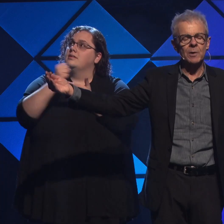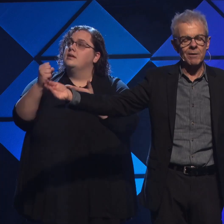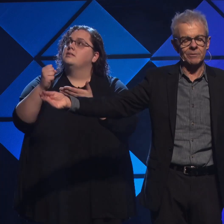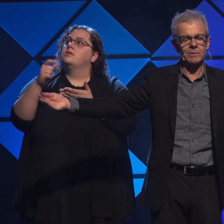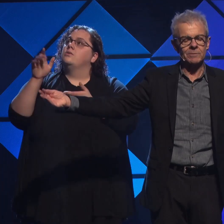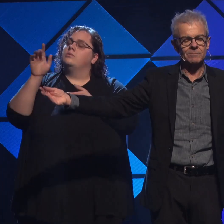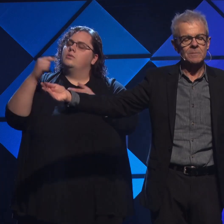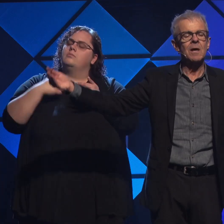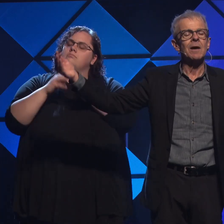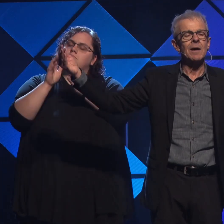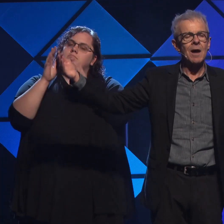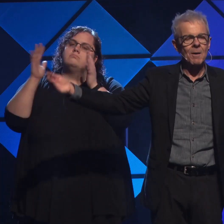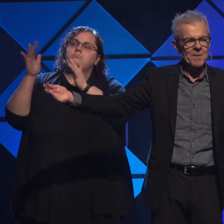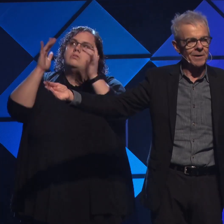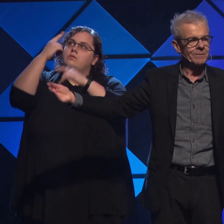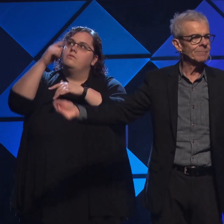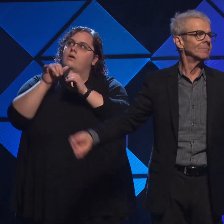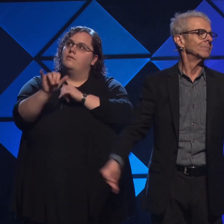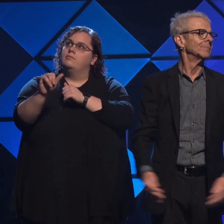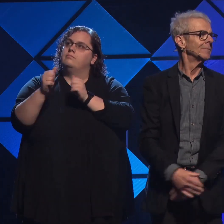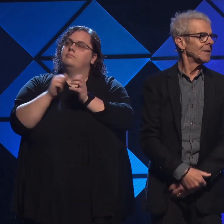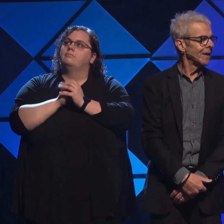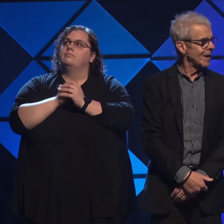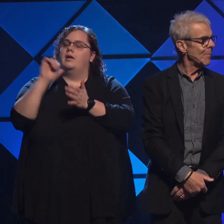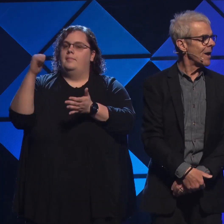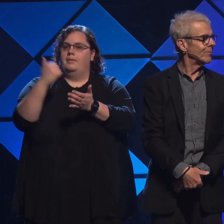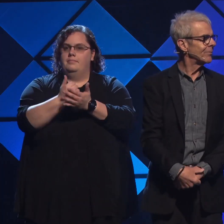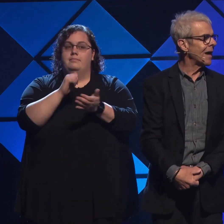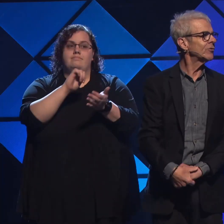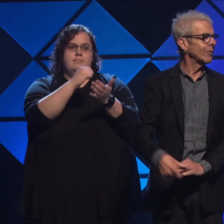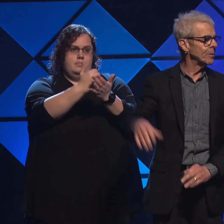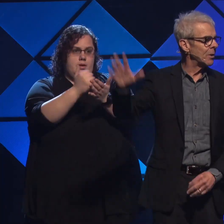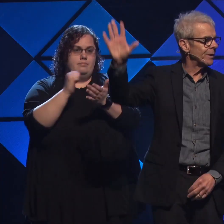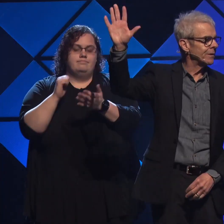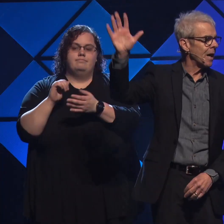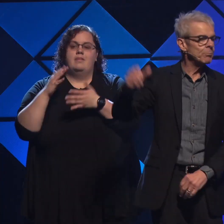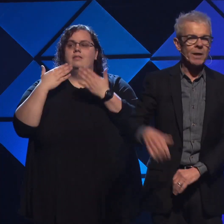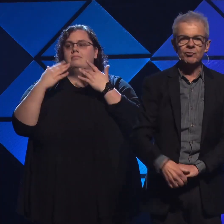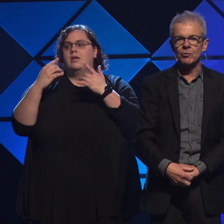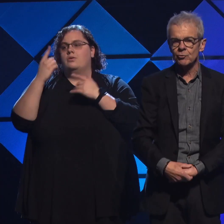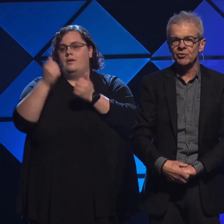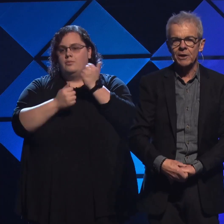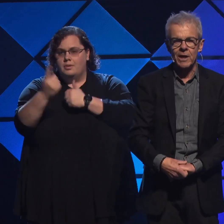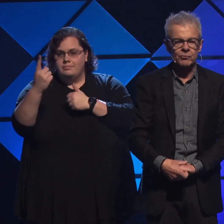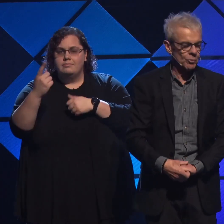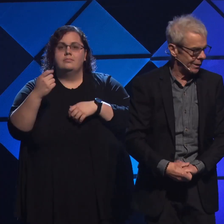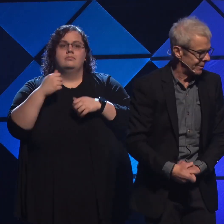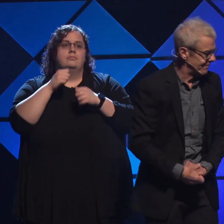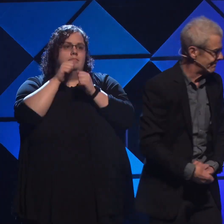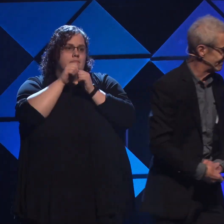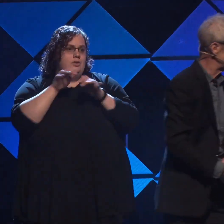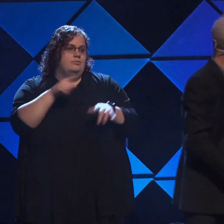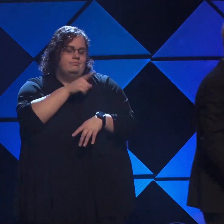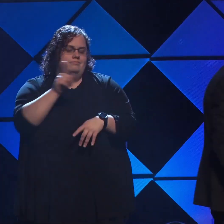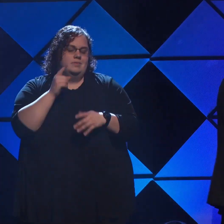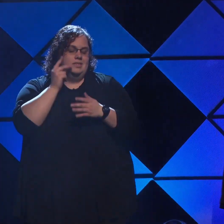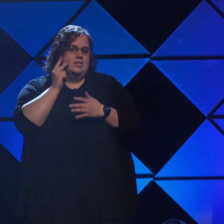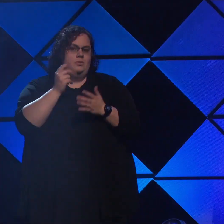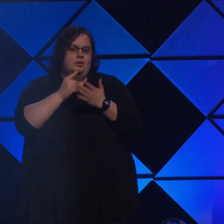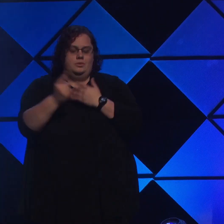praise you forever. Amen and amen. Thanks, everybody. God bless you. We'll see you next week.